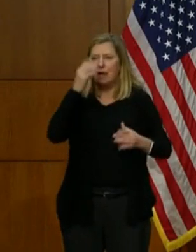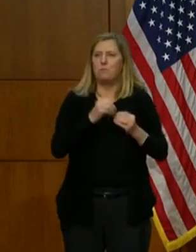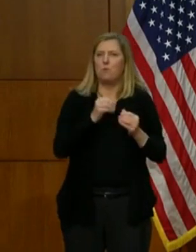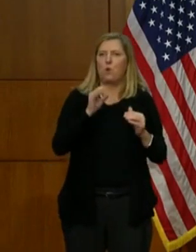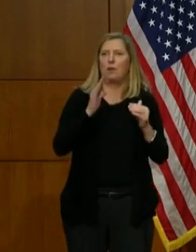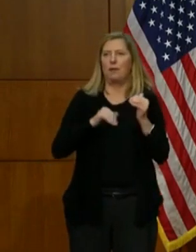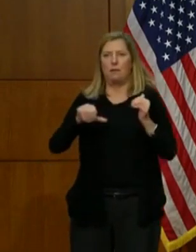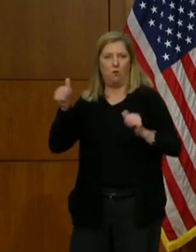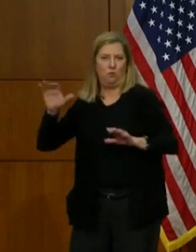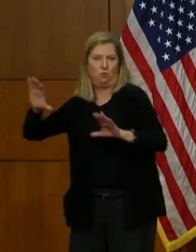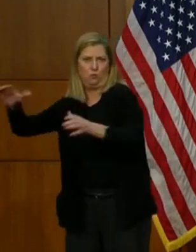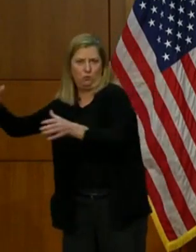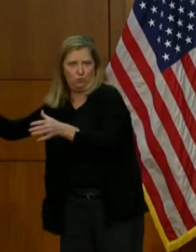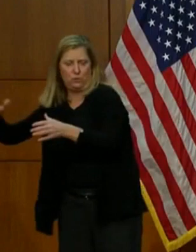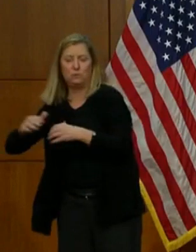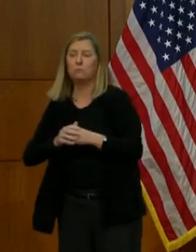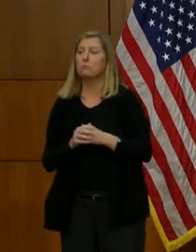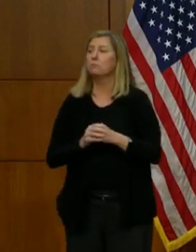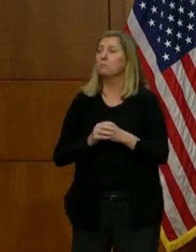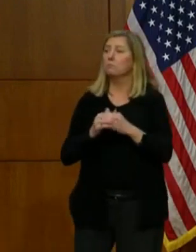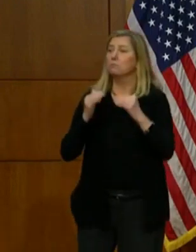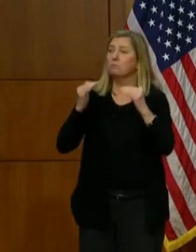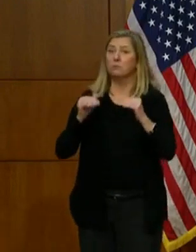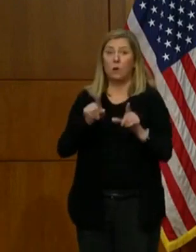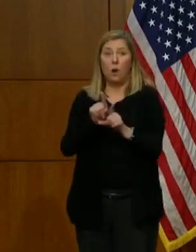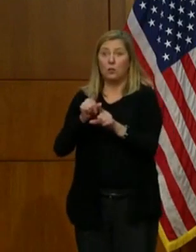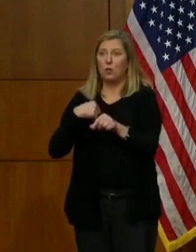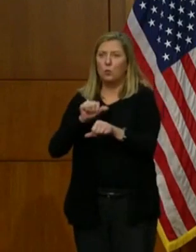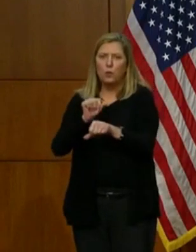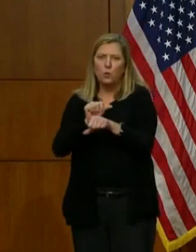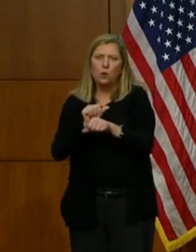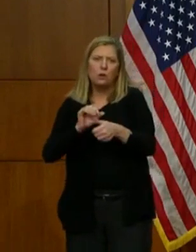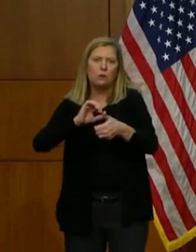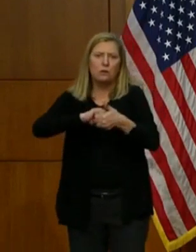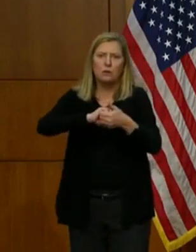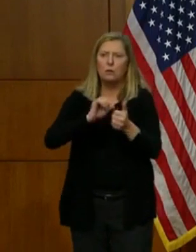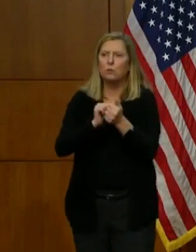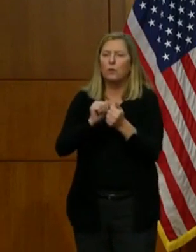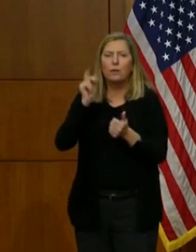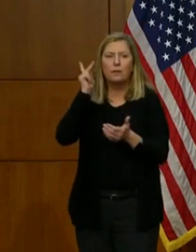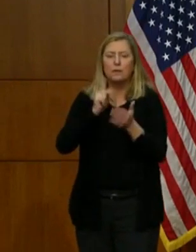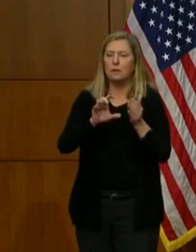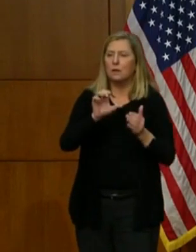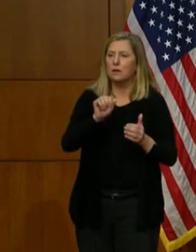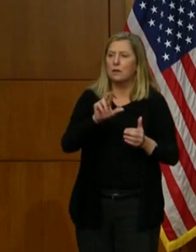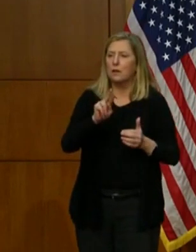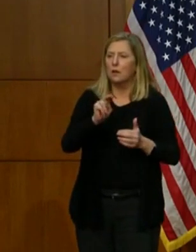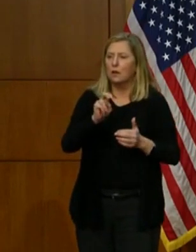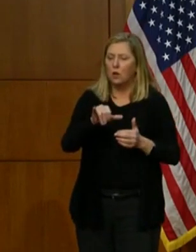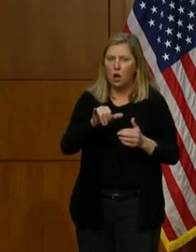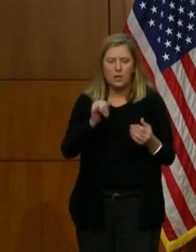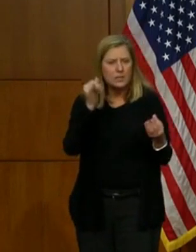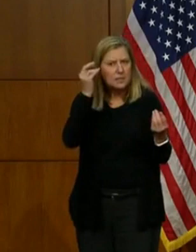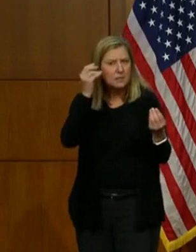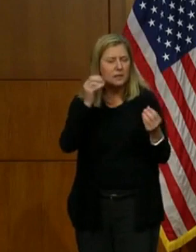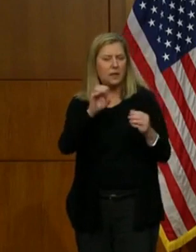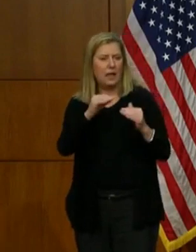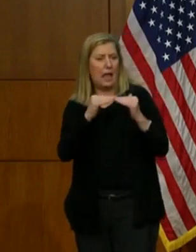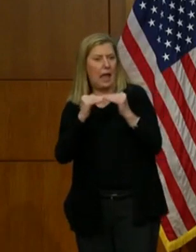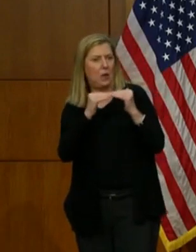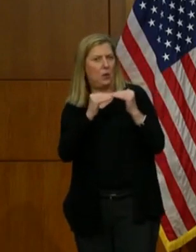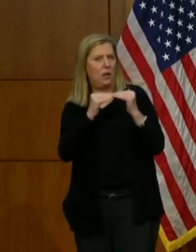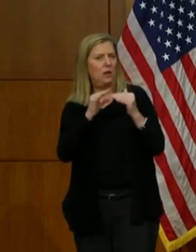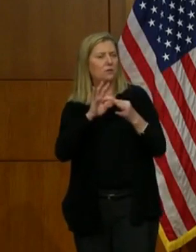to that, the health equity team is working across secretariats. We're working with Secretary Carney to think about equity issues with regard